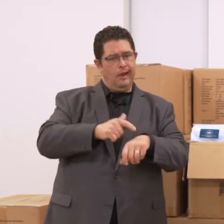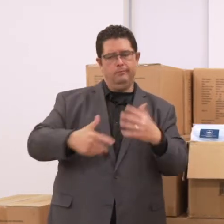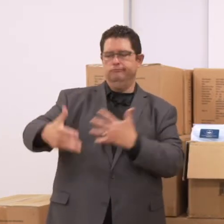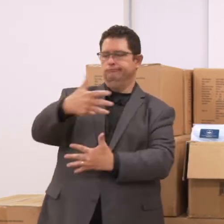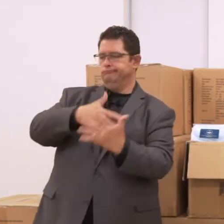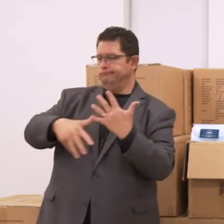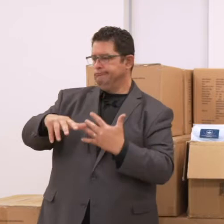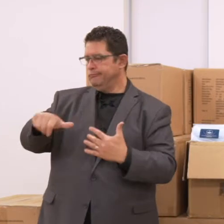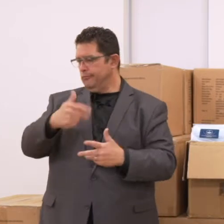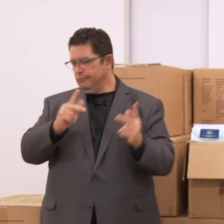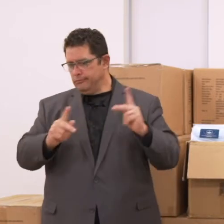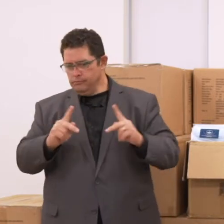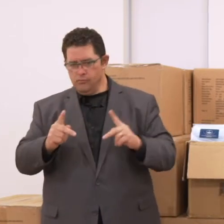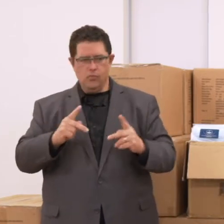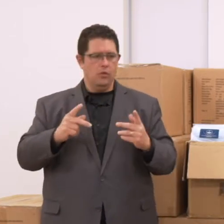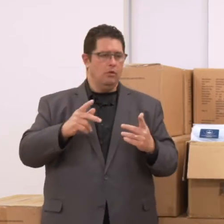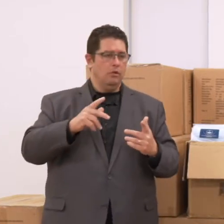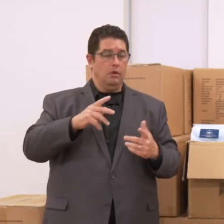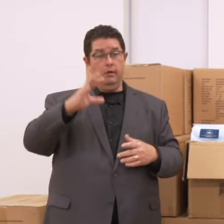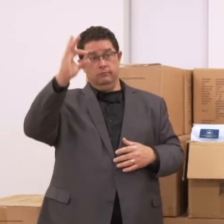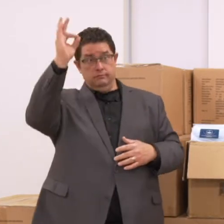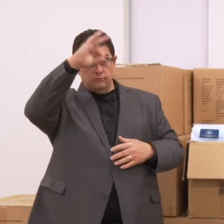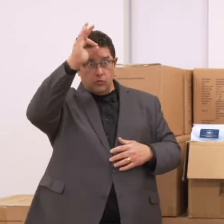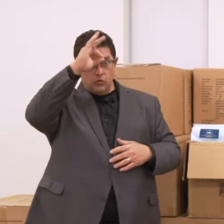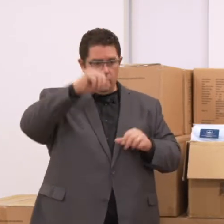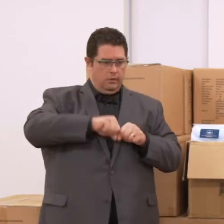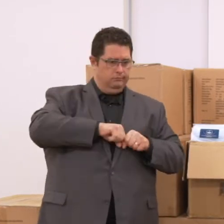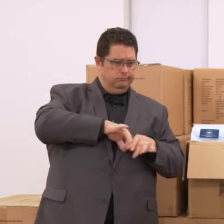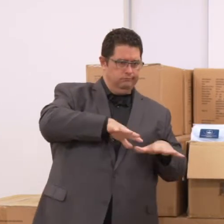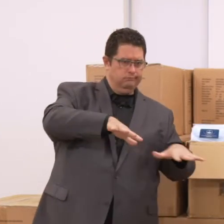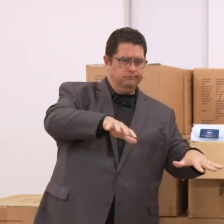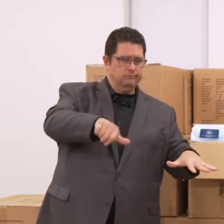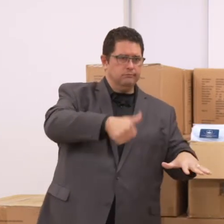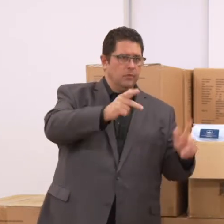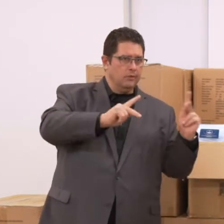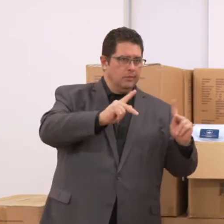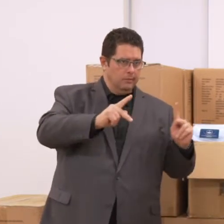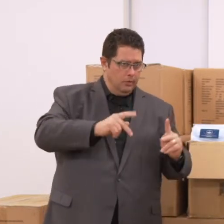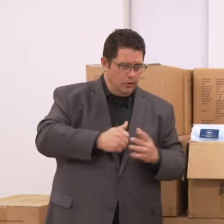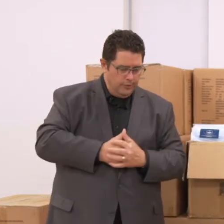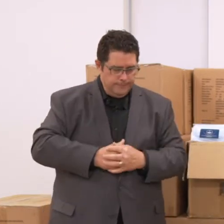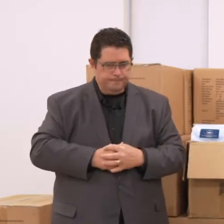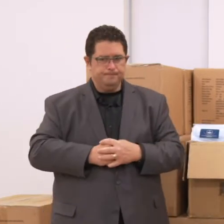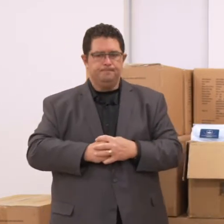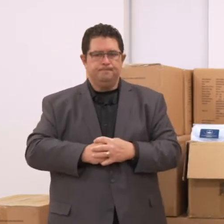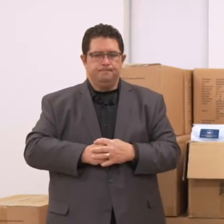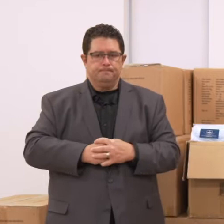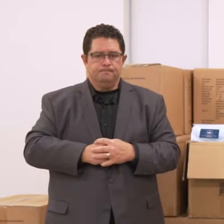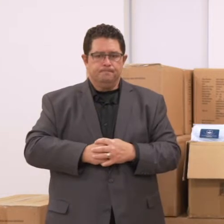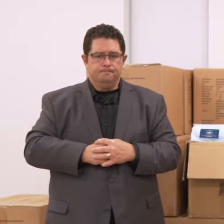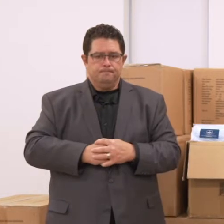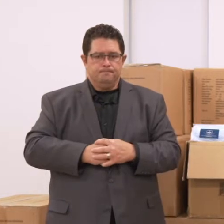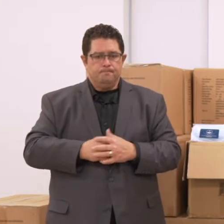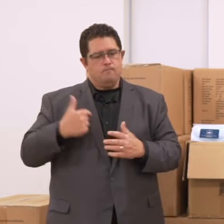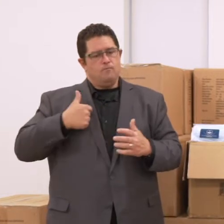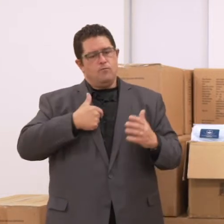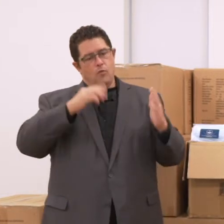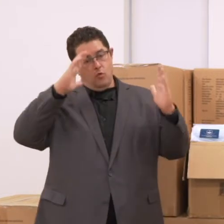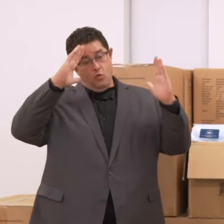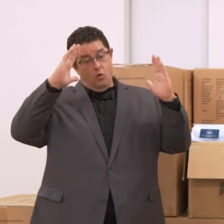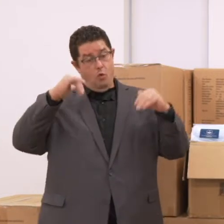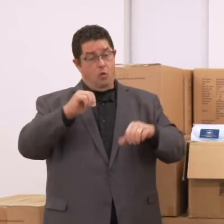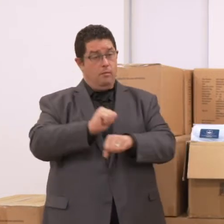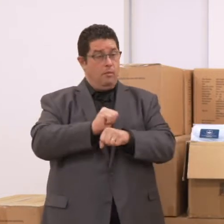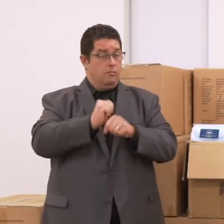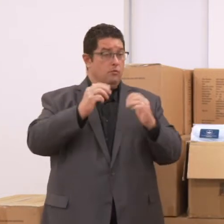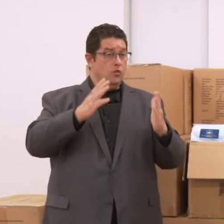with others and able to unknowingly infect others and help spread COVID-19 in our community. We hope that employers